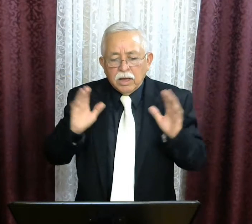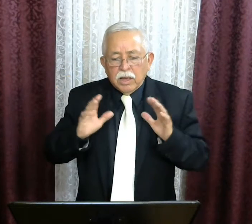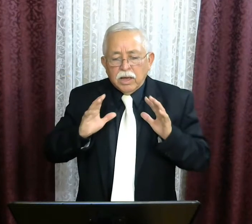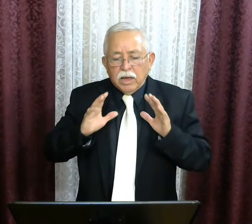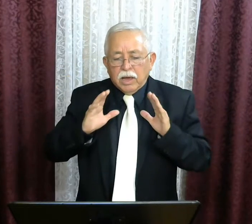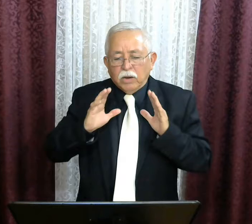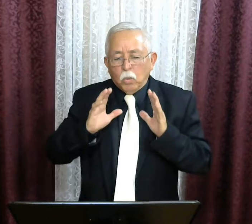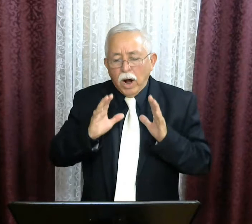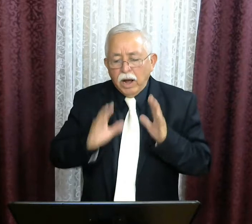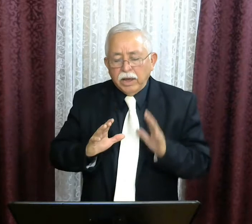And why